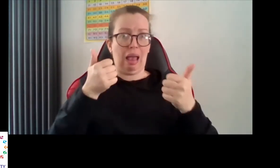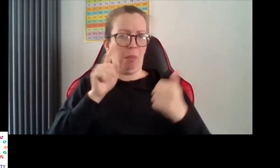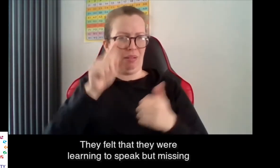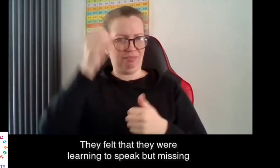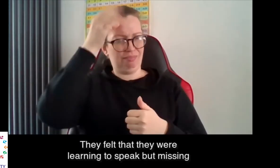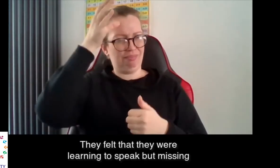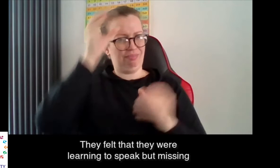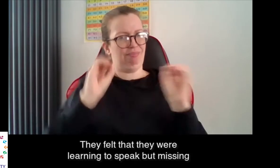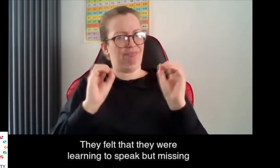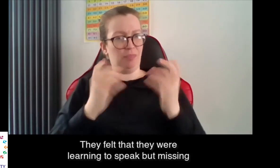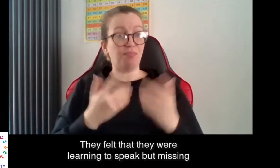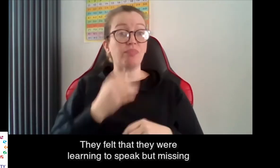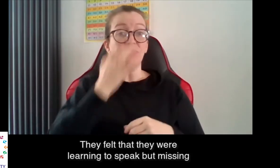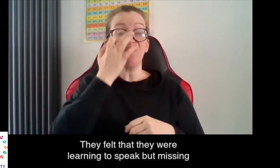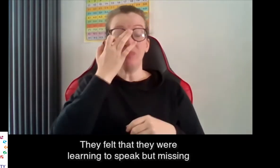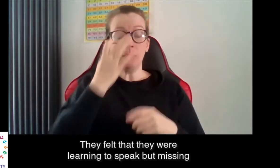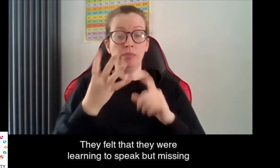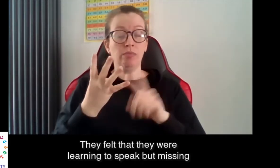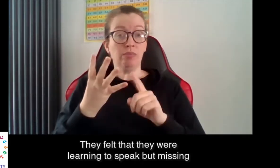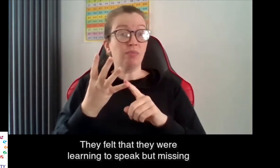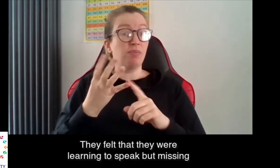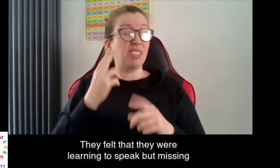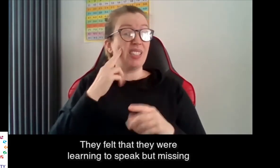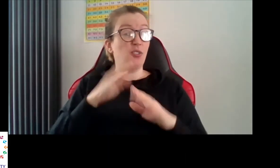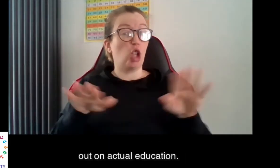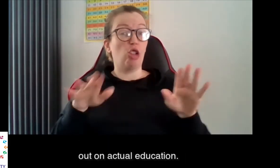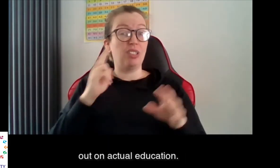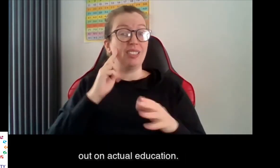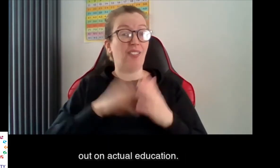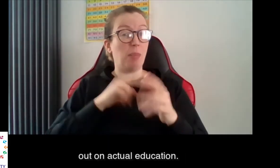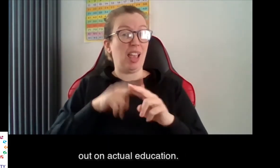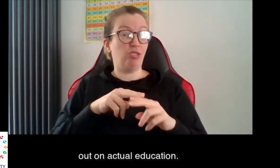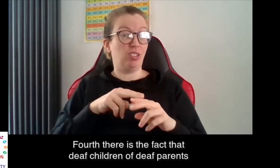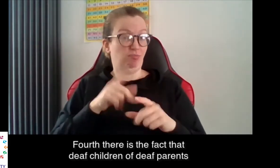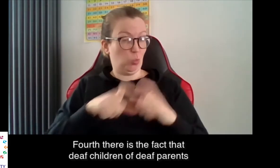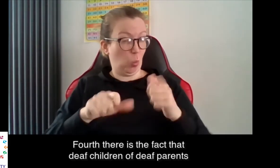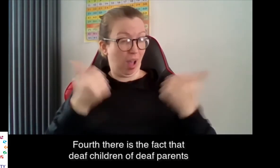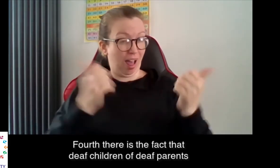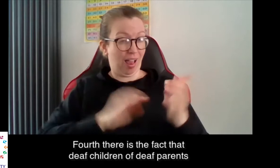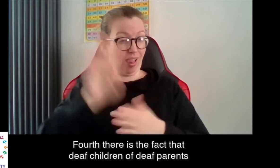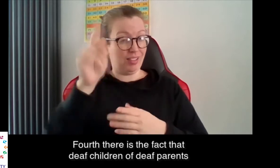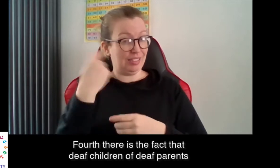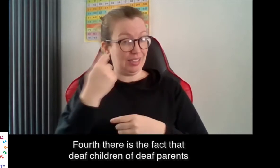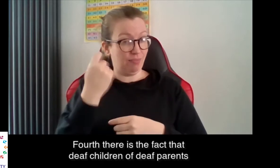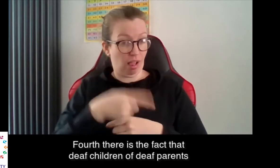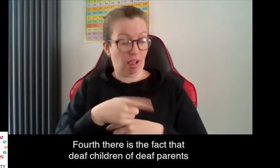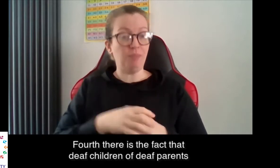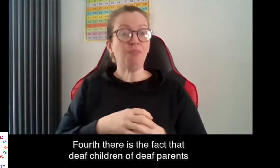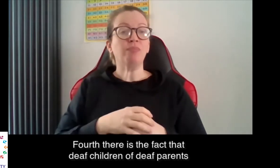They felt that they were learning to speak, but missing out on actual education. Fourth, there is the fact that